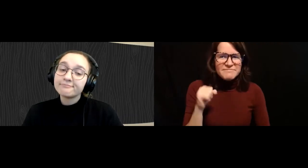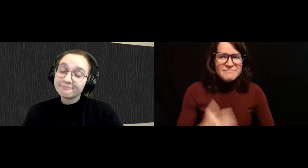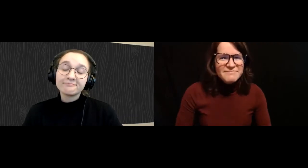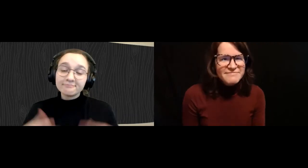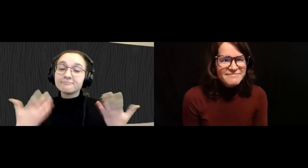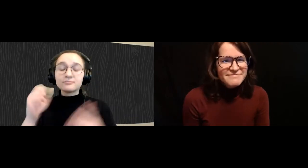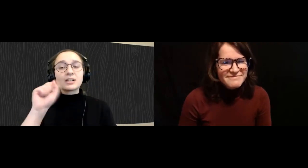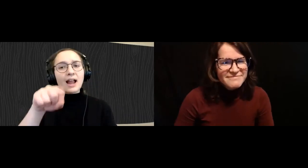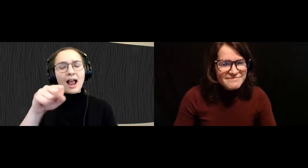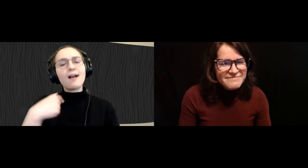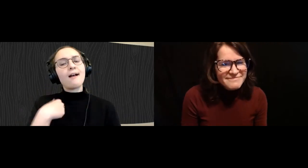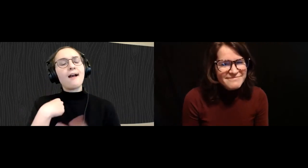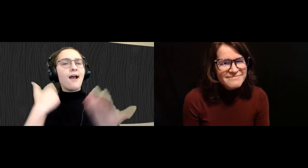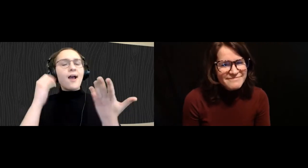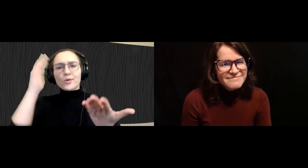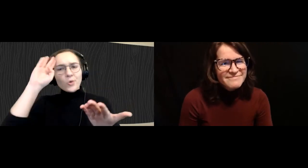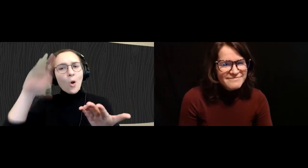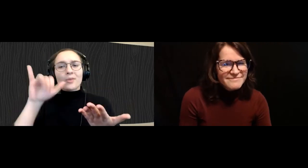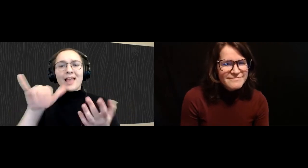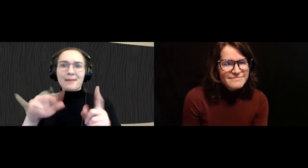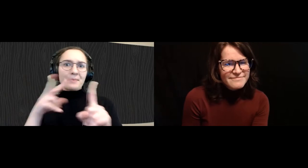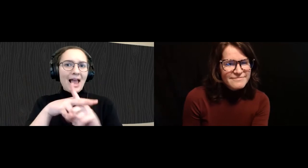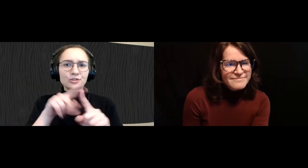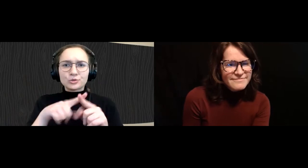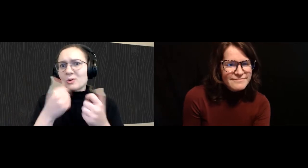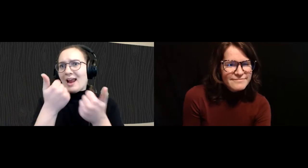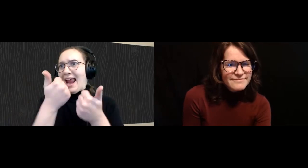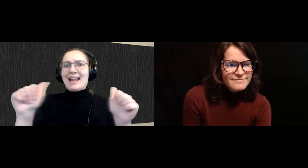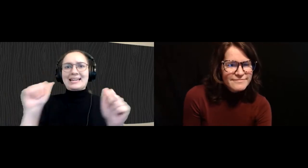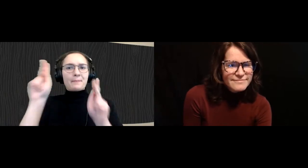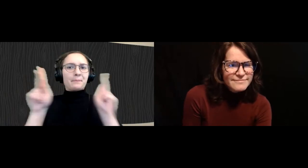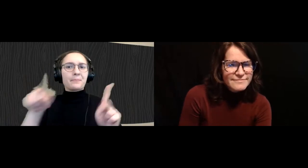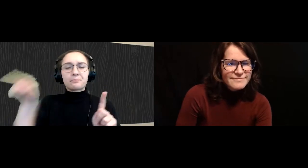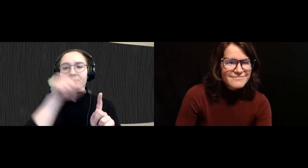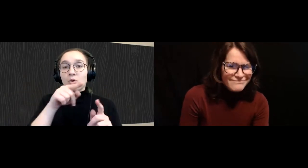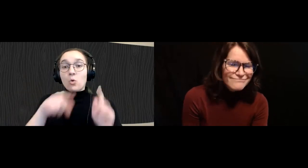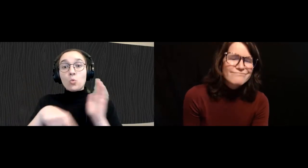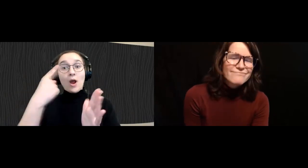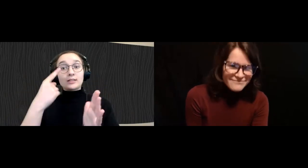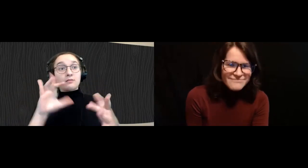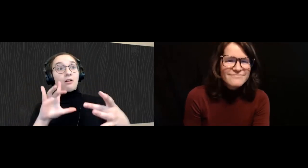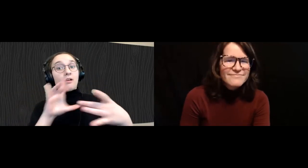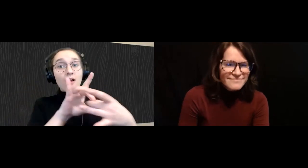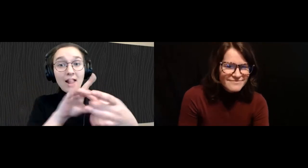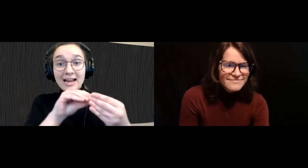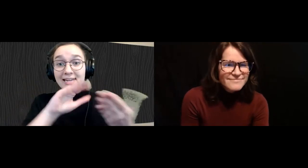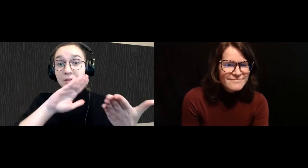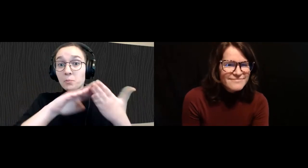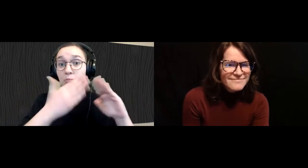good experience for me. Oh, yeah. And I know that applies to anybody. Once you